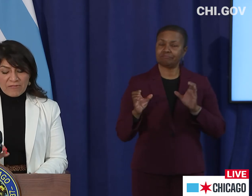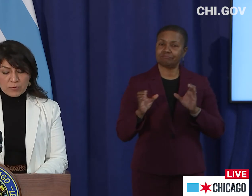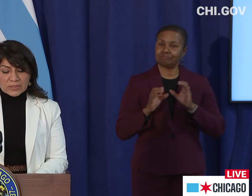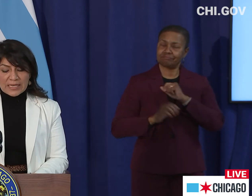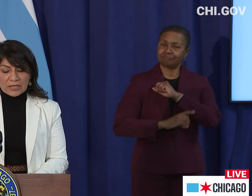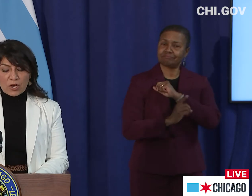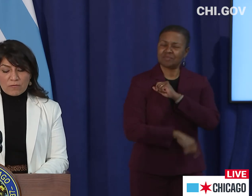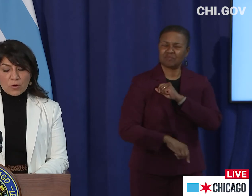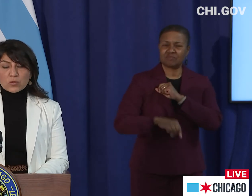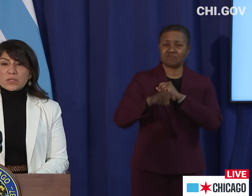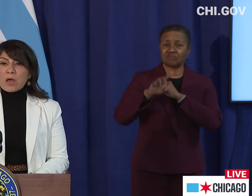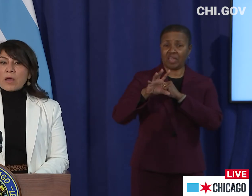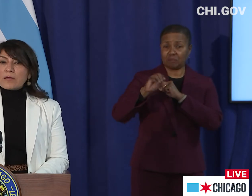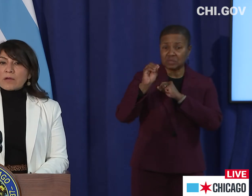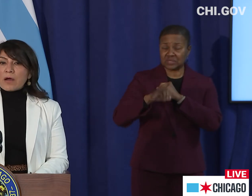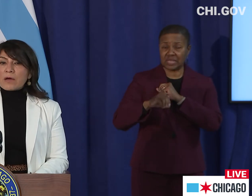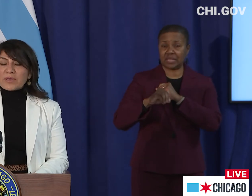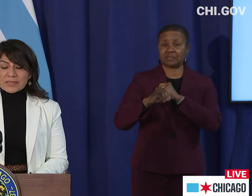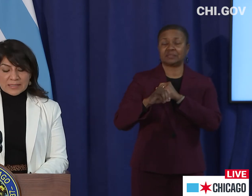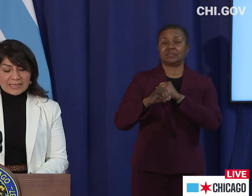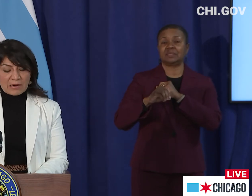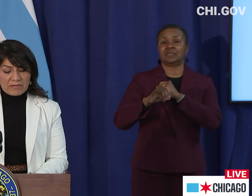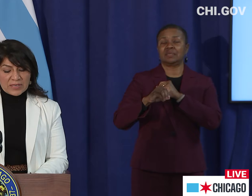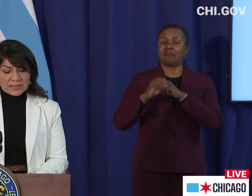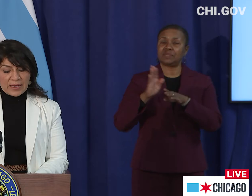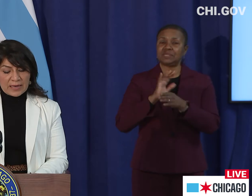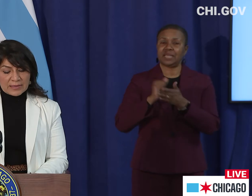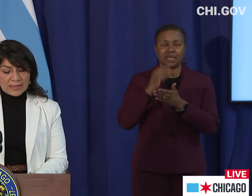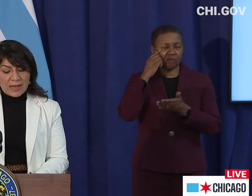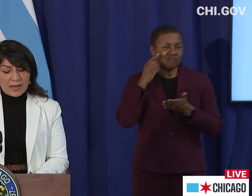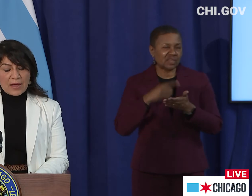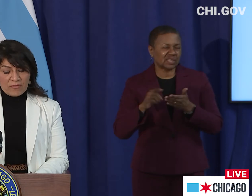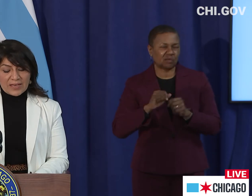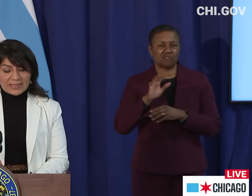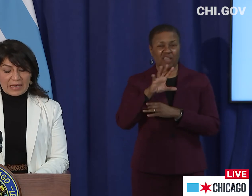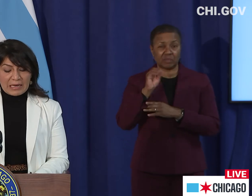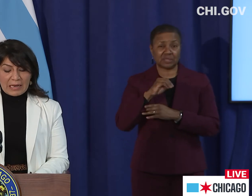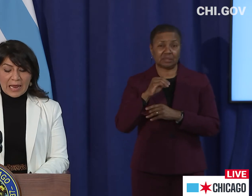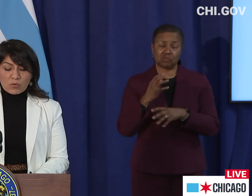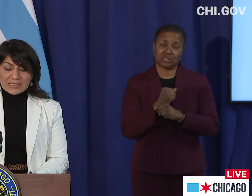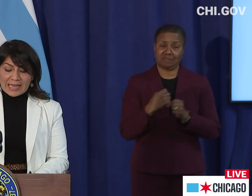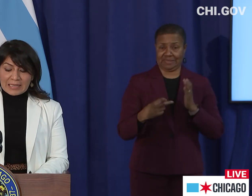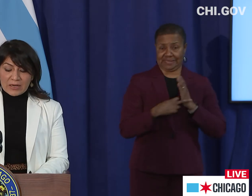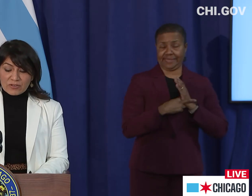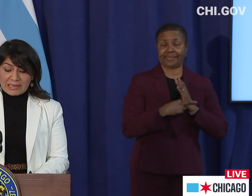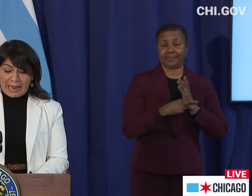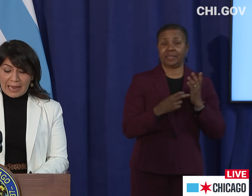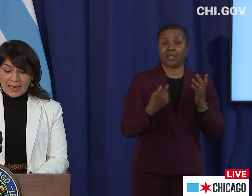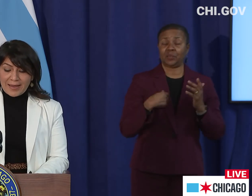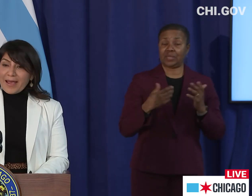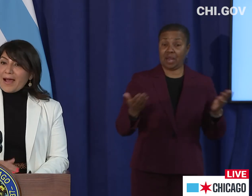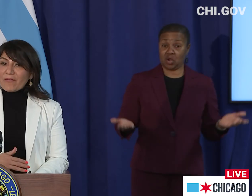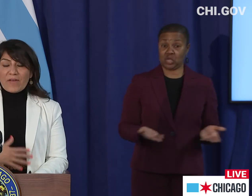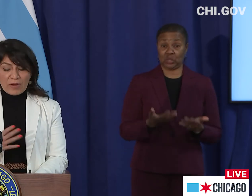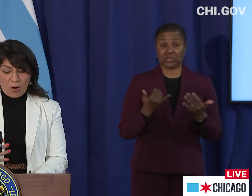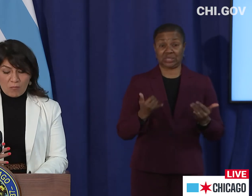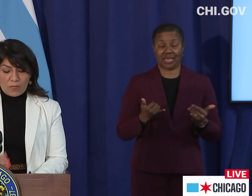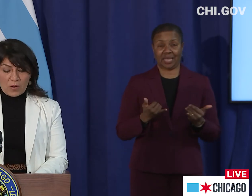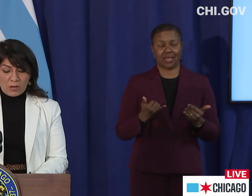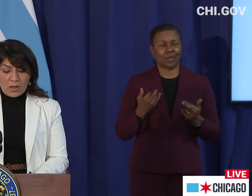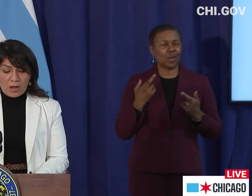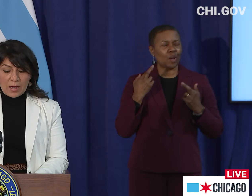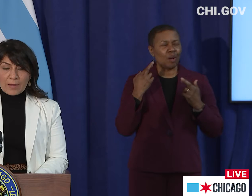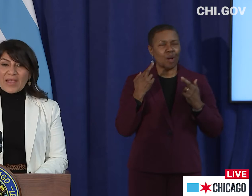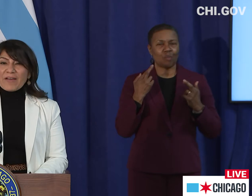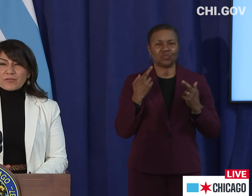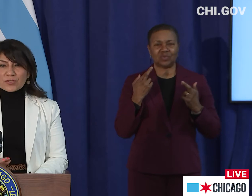about 5% of those businesses that are investigated. And we stand here today very